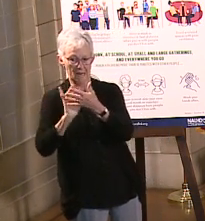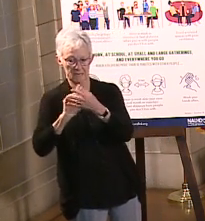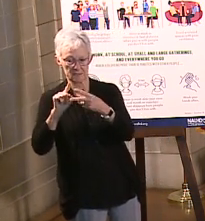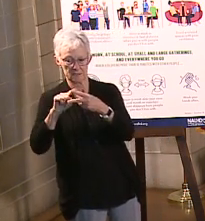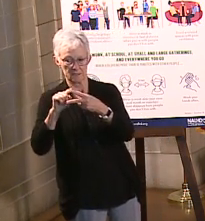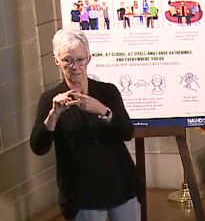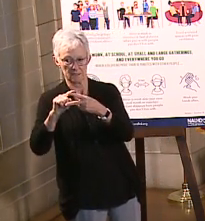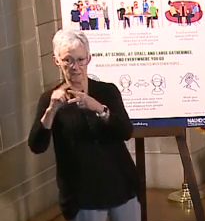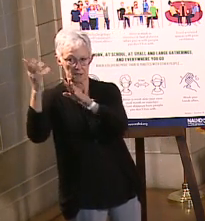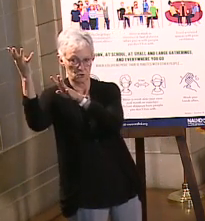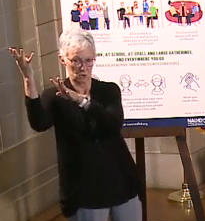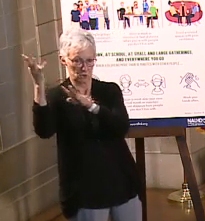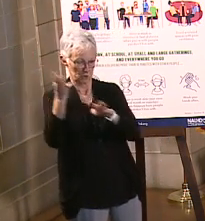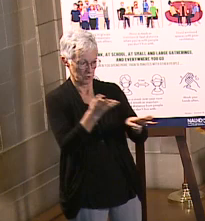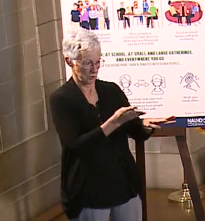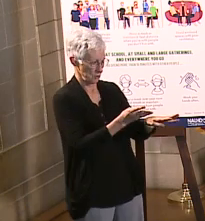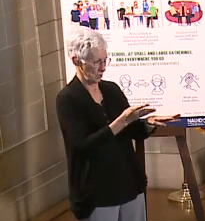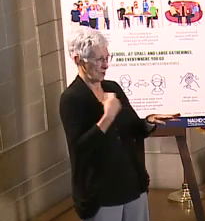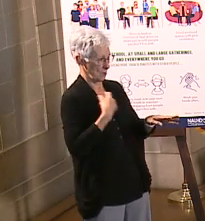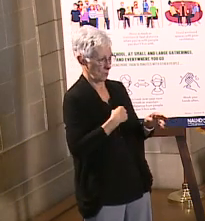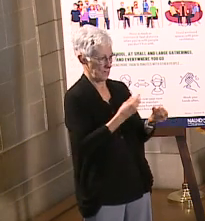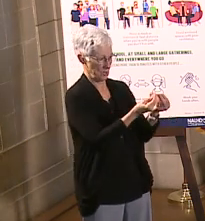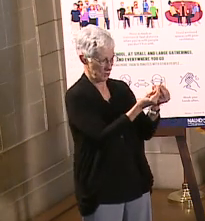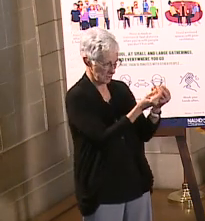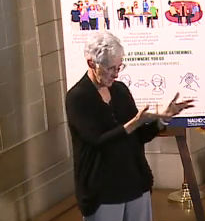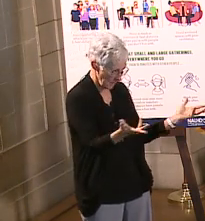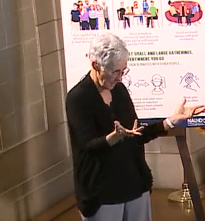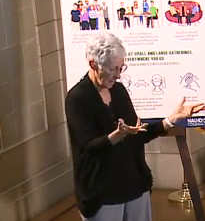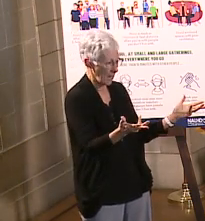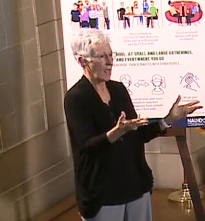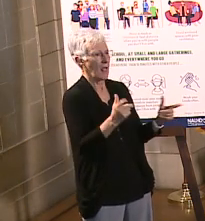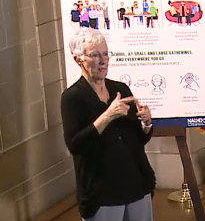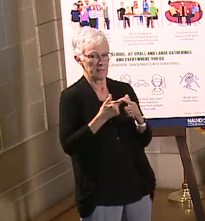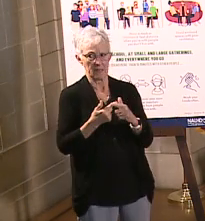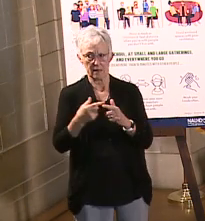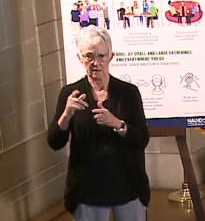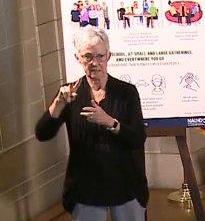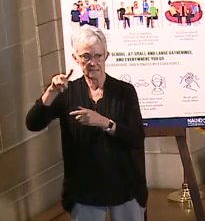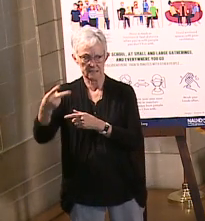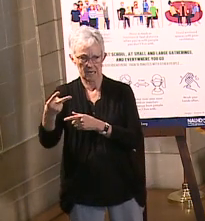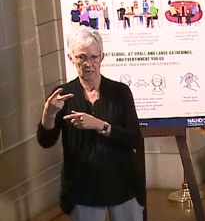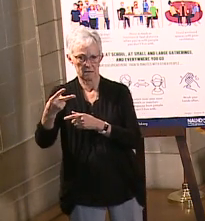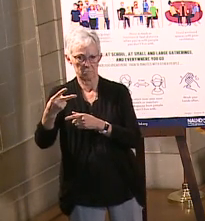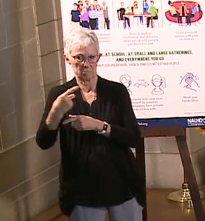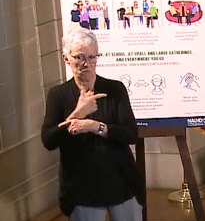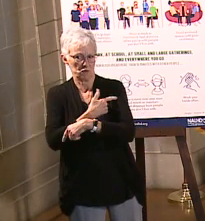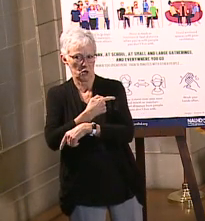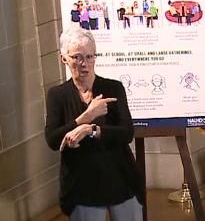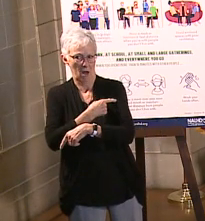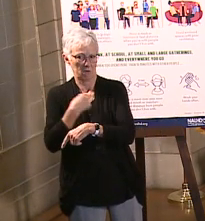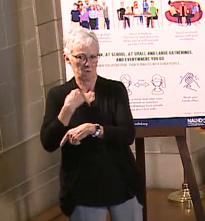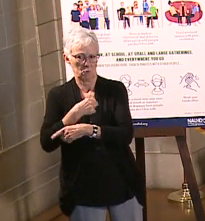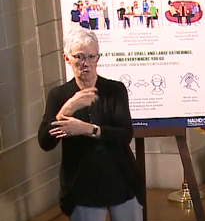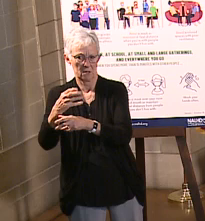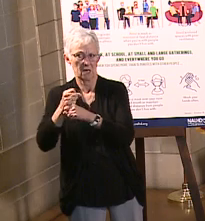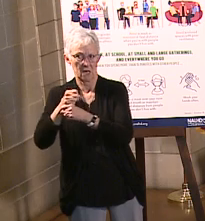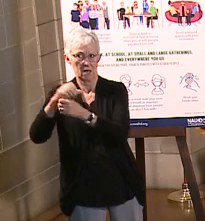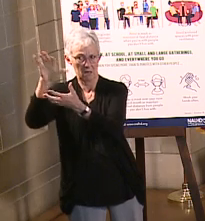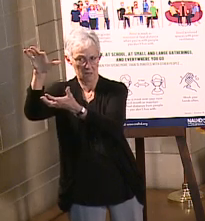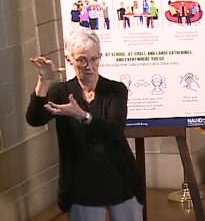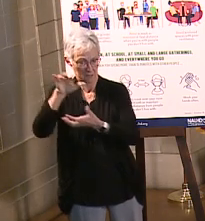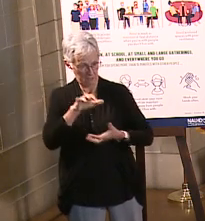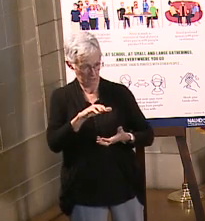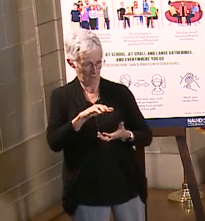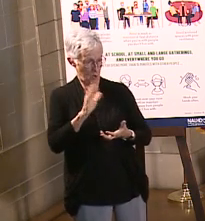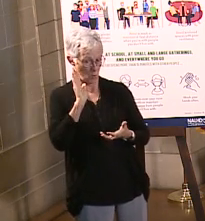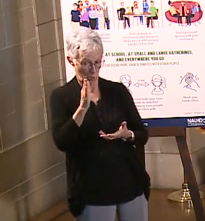question was, is there a mechanism to guarantee that the second round will be available when you're due?